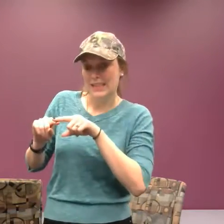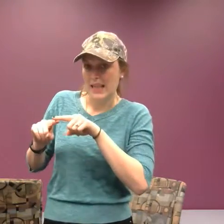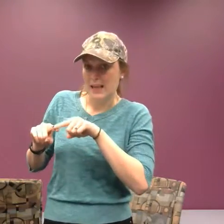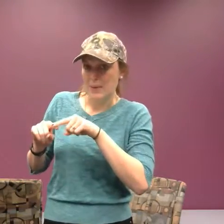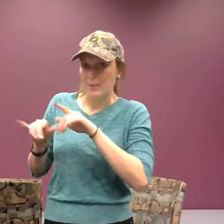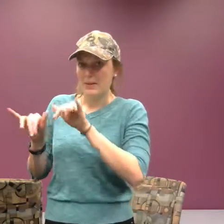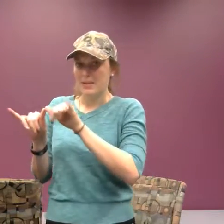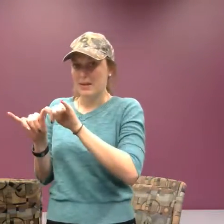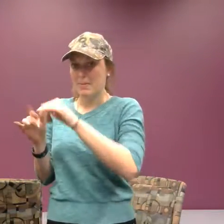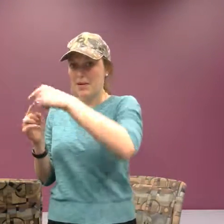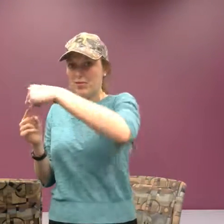the first side.